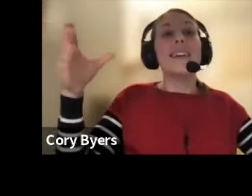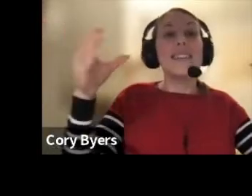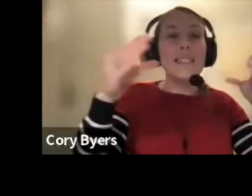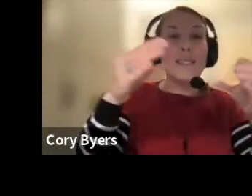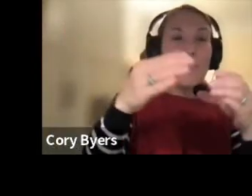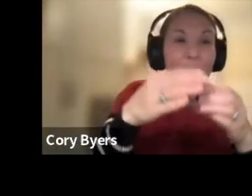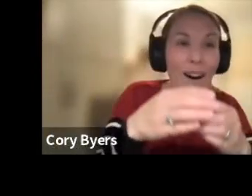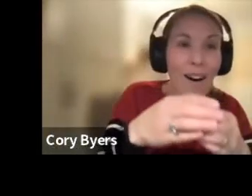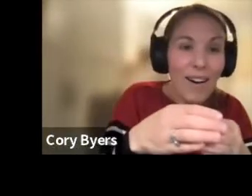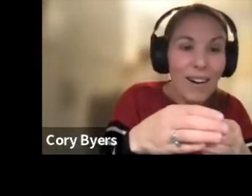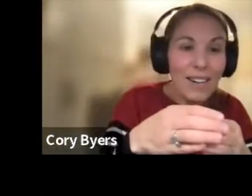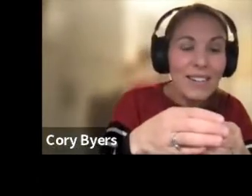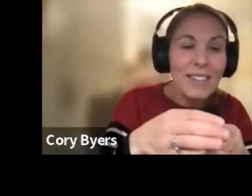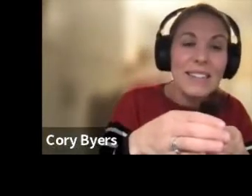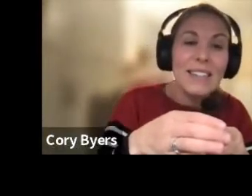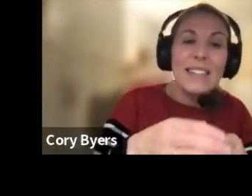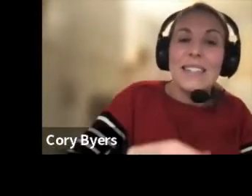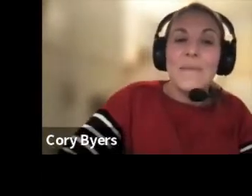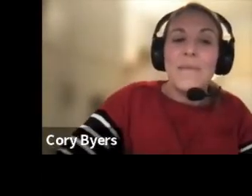big, small.